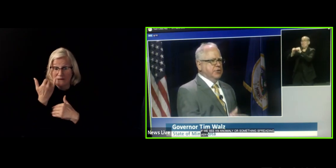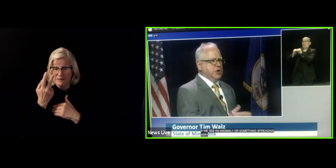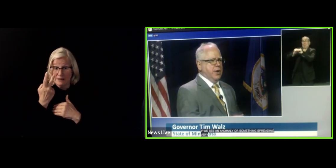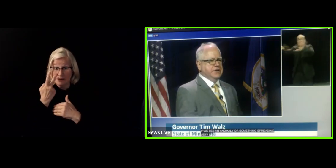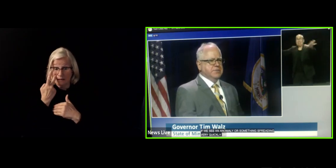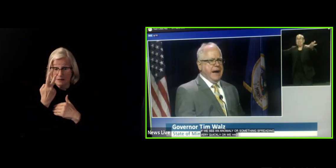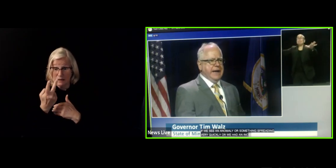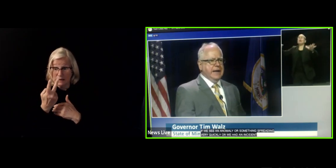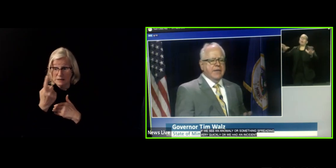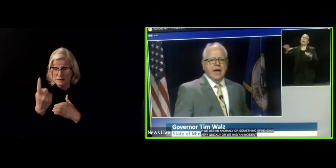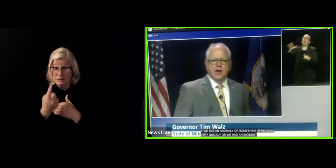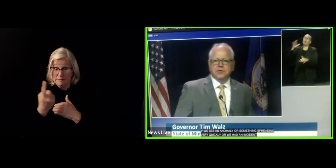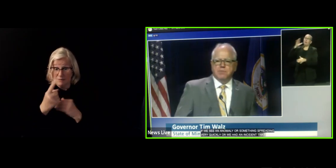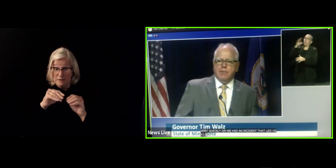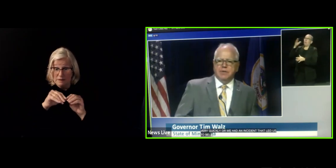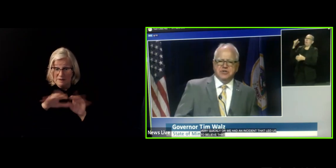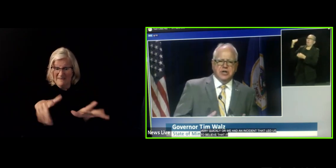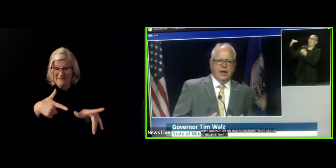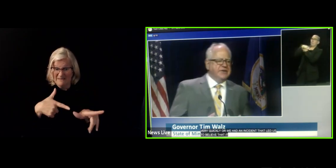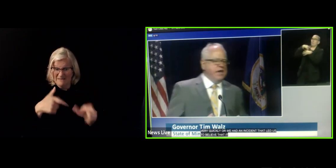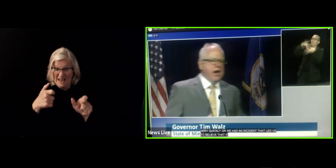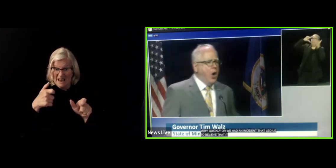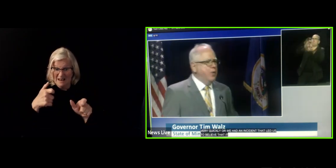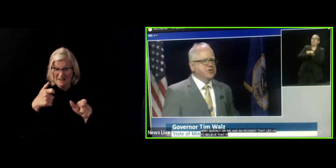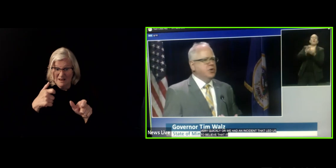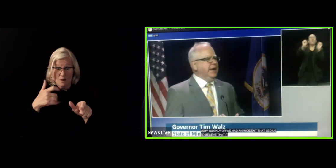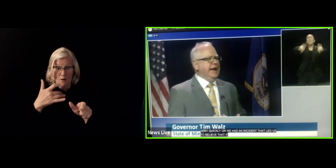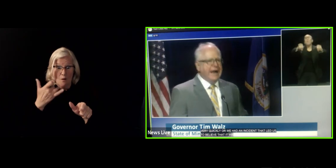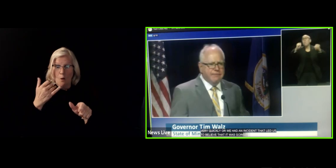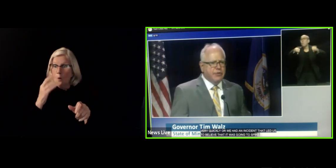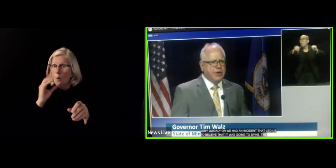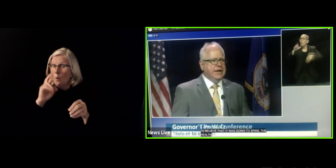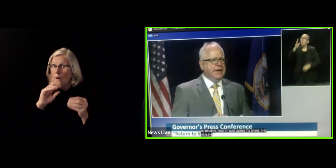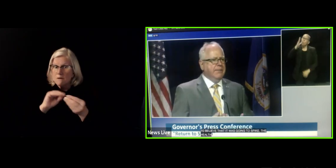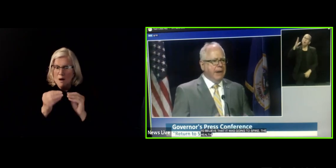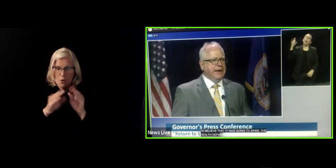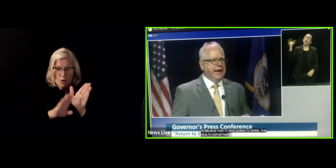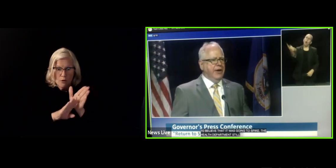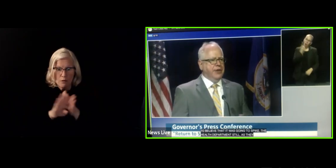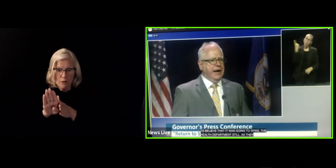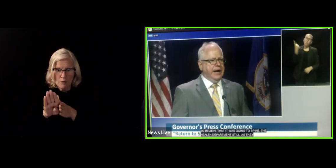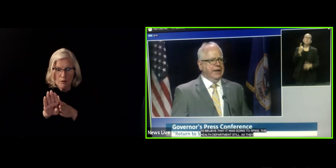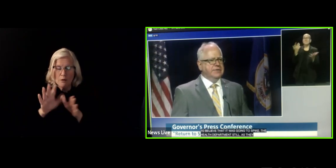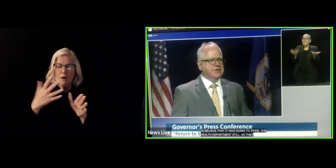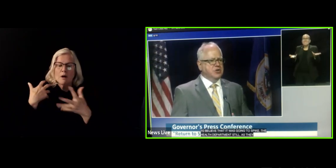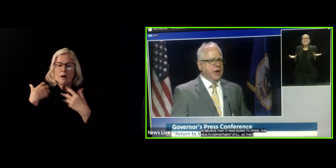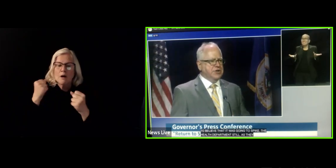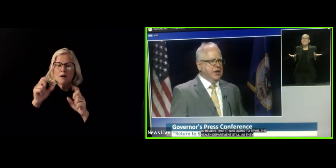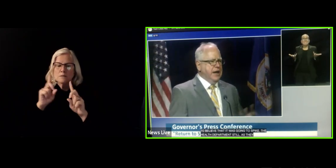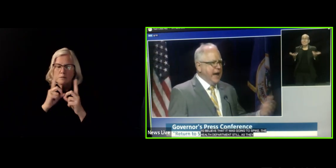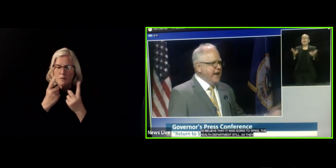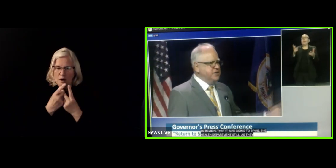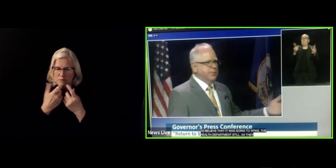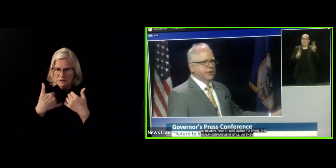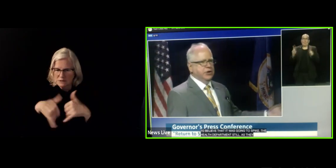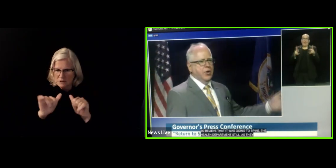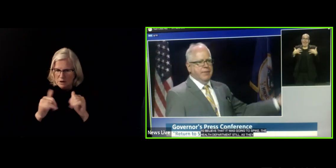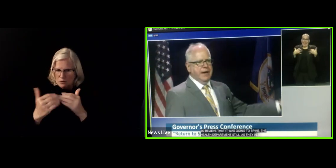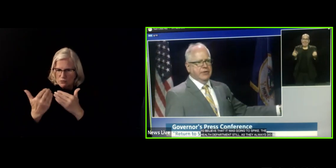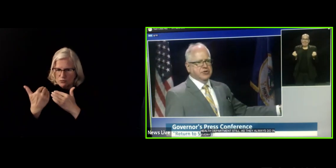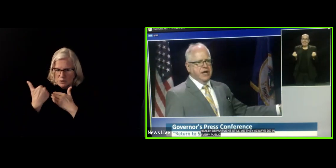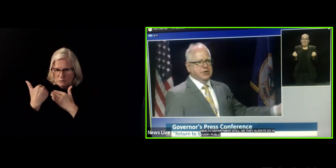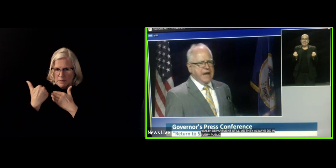was going to spike, the health department still, as they always do in every public health situation, has the ability to go